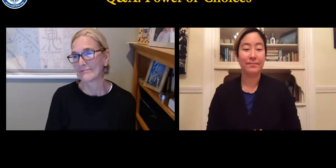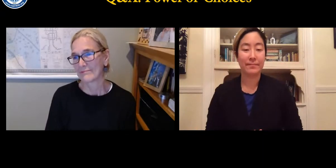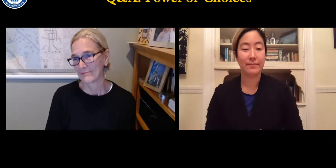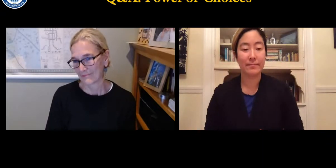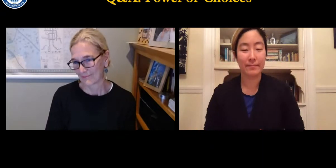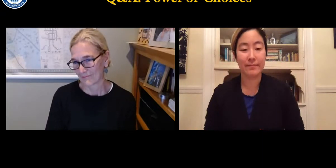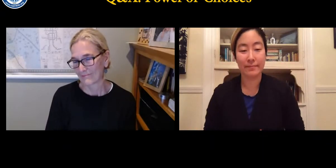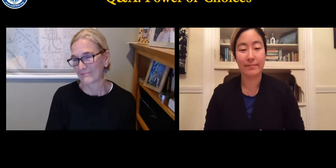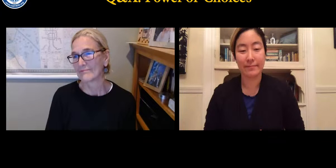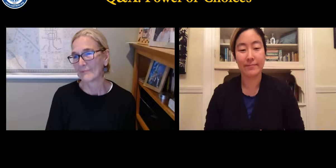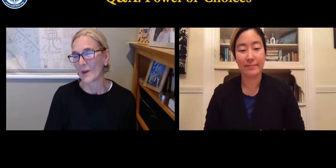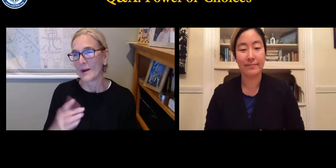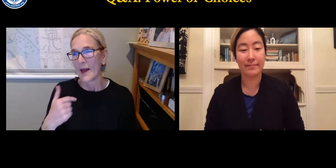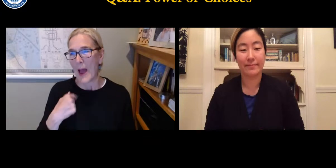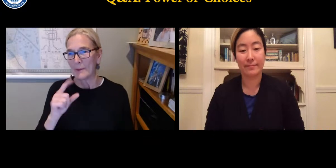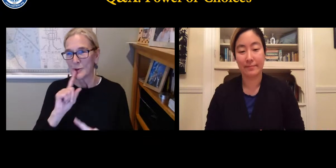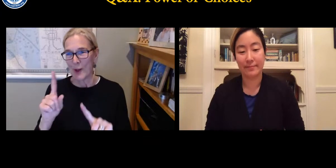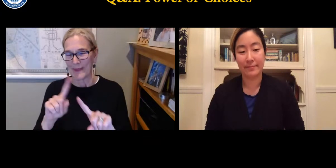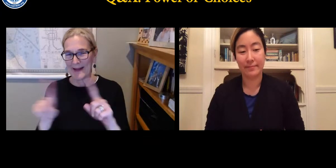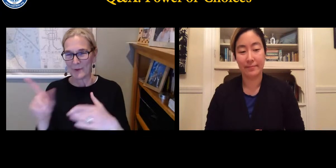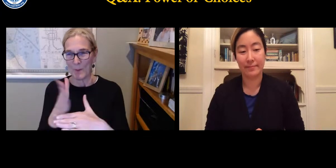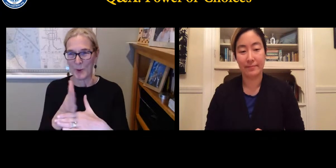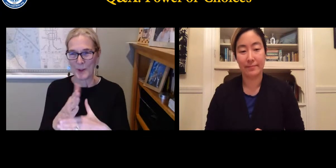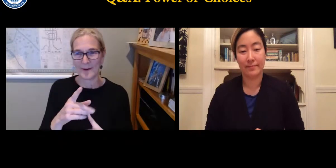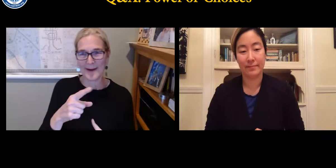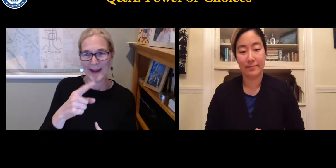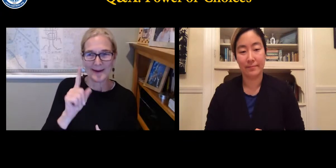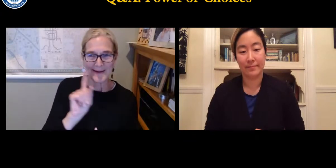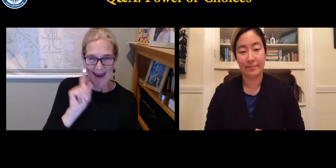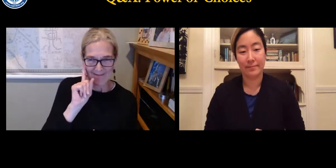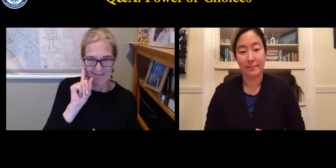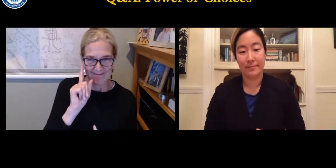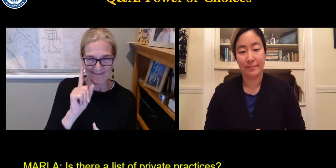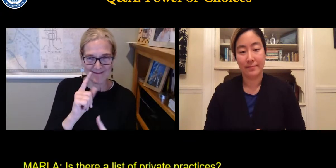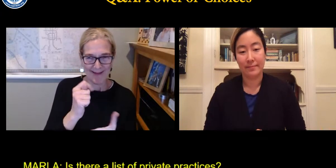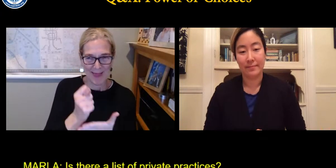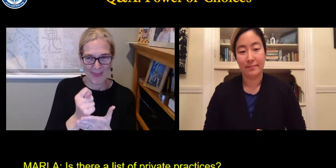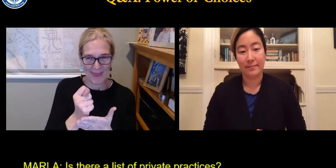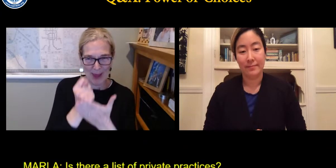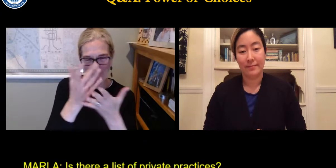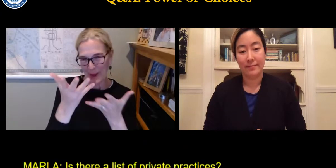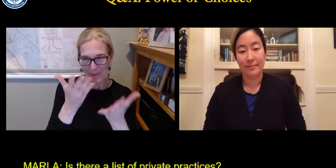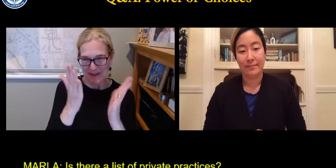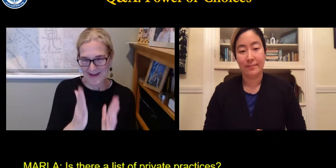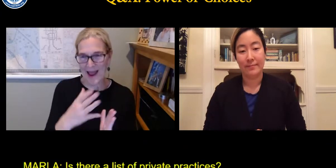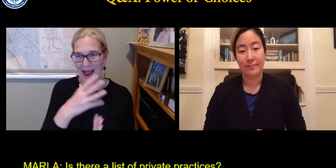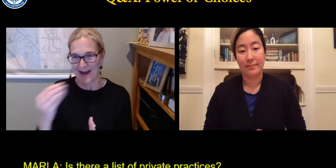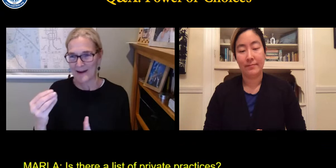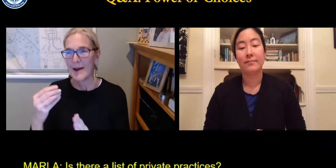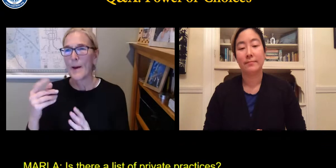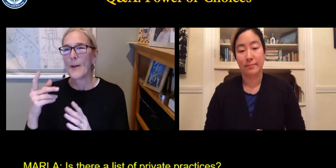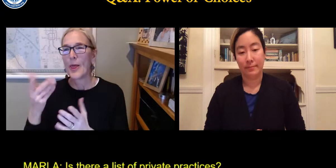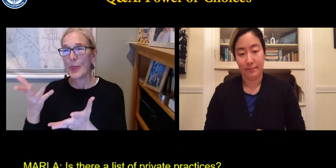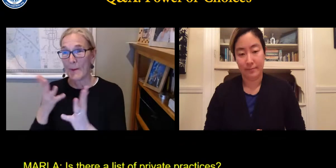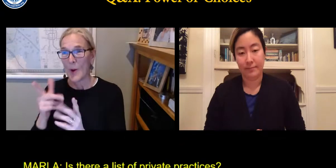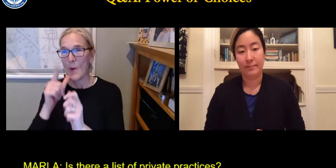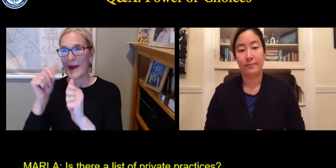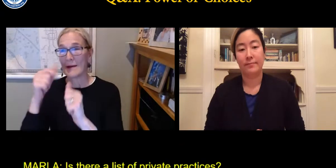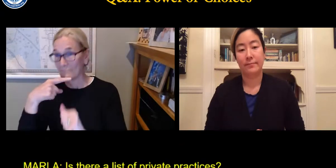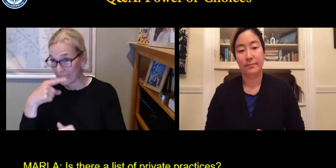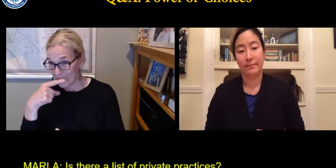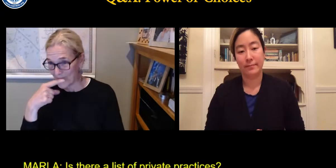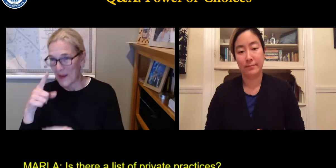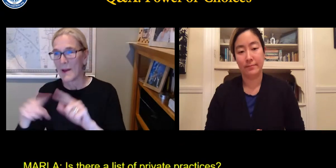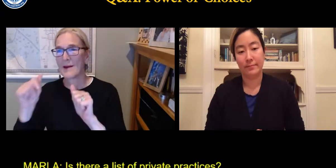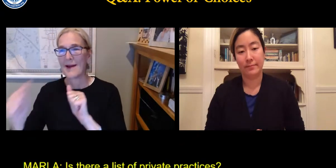yet. However, we are still seeking out those professionals that can serve the deaf community. And this is Marla. Yeah, I wonder